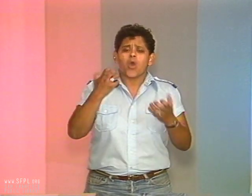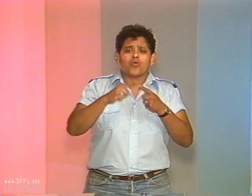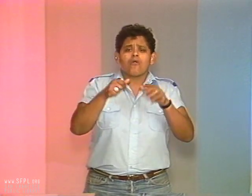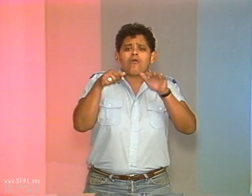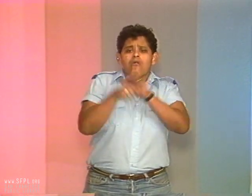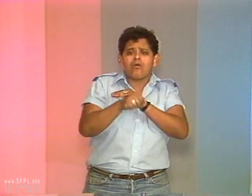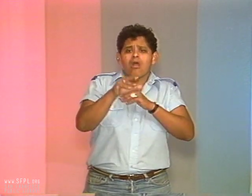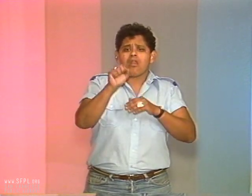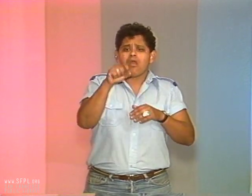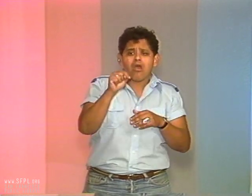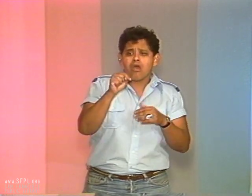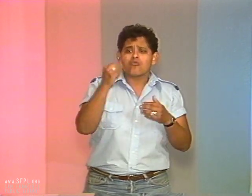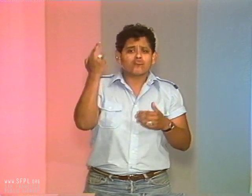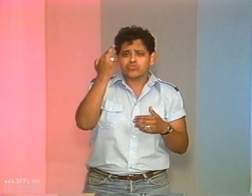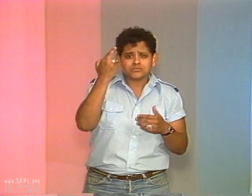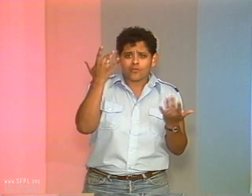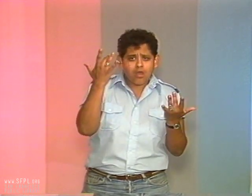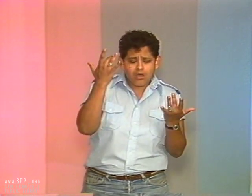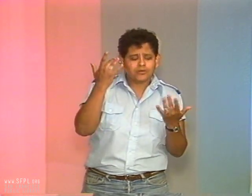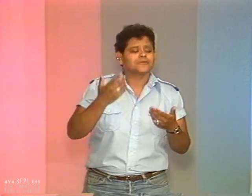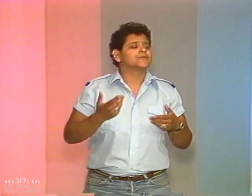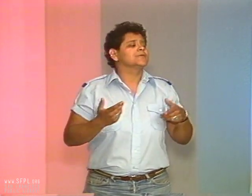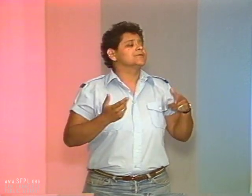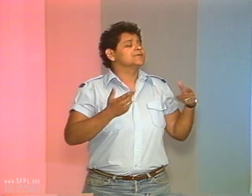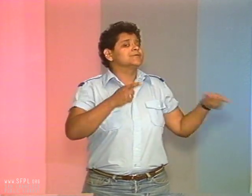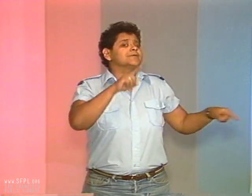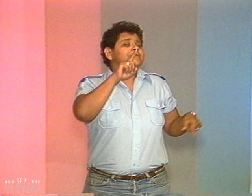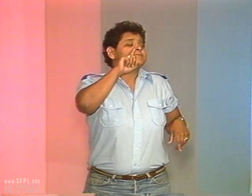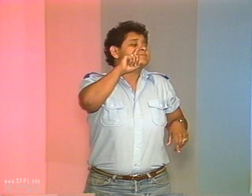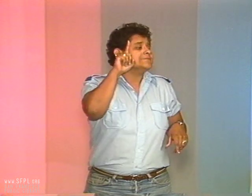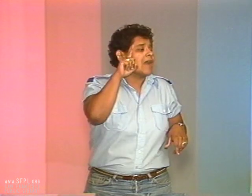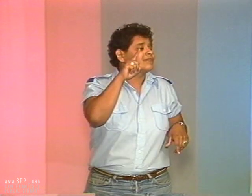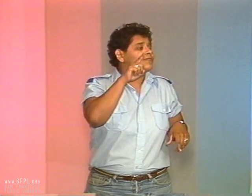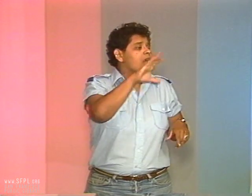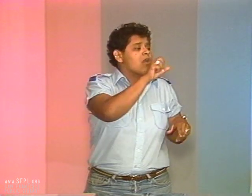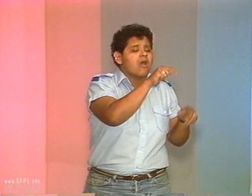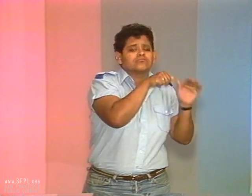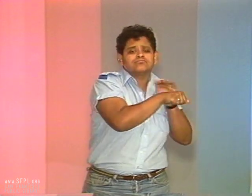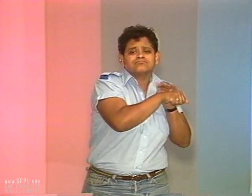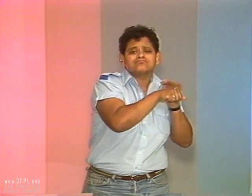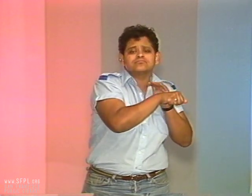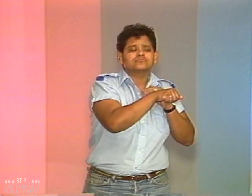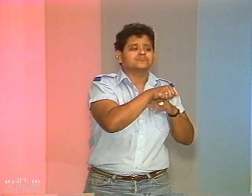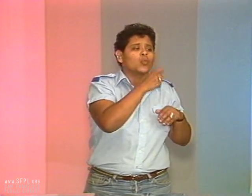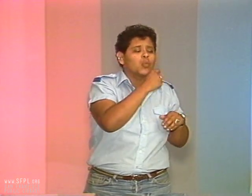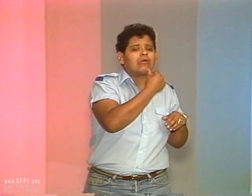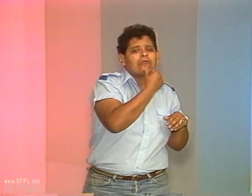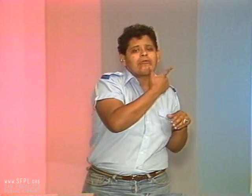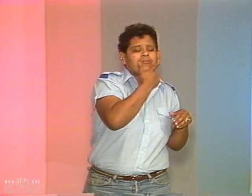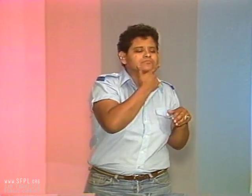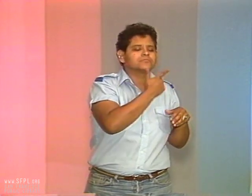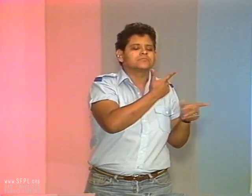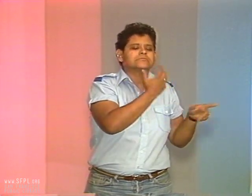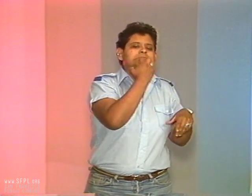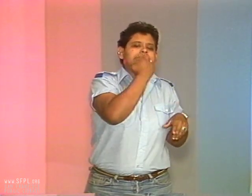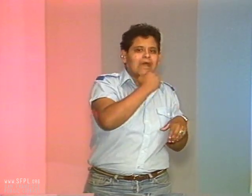gay, deaf people are still in the closet is because they're afraid of losing their jobs as teachers, as